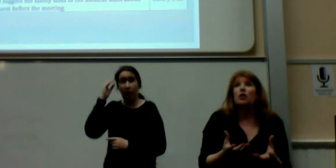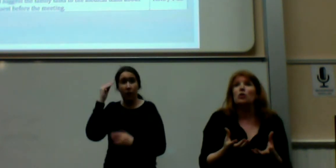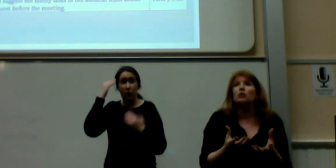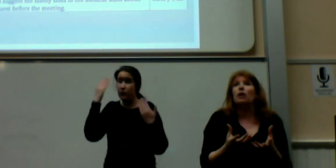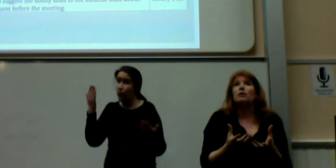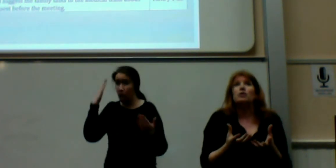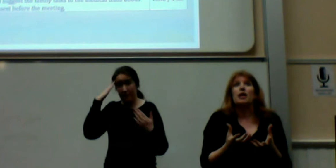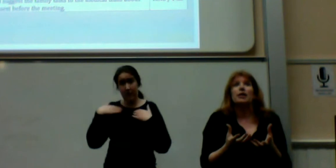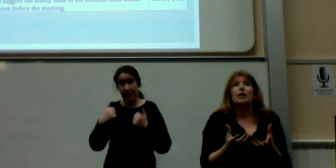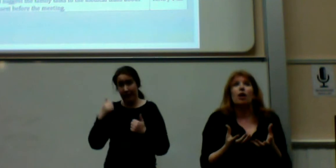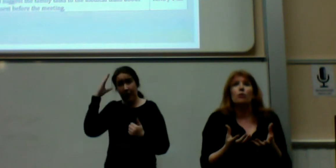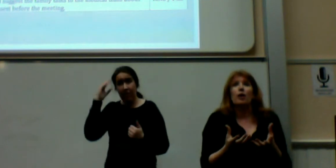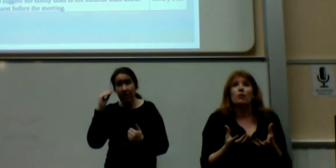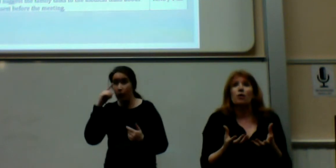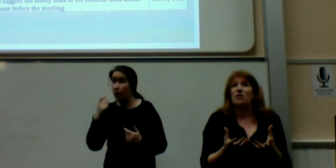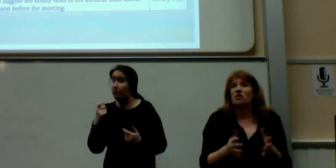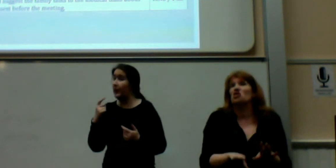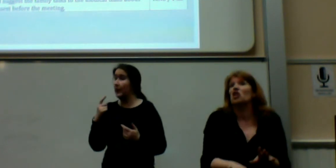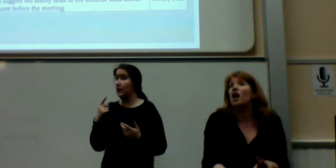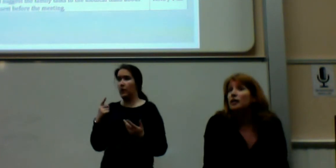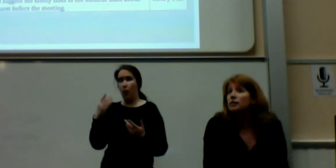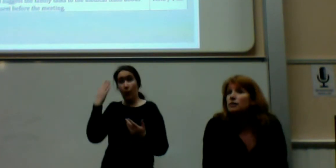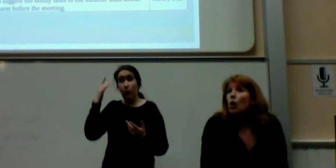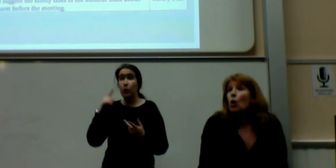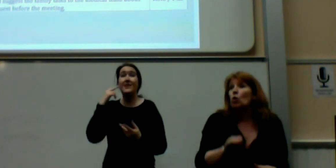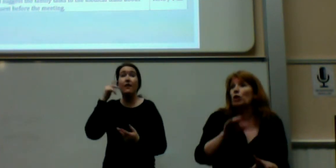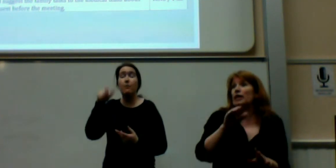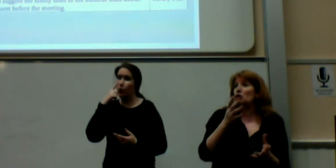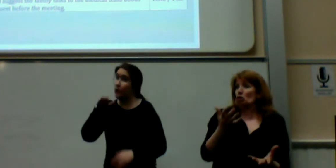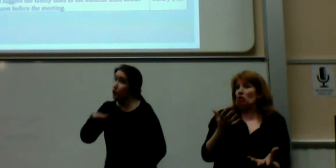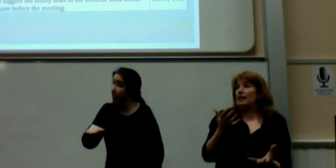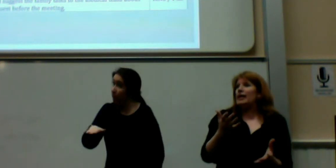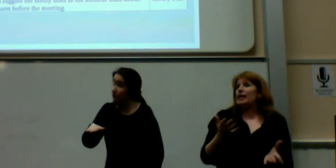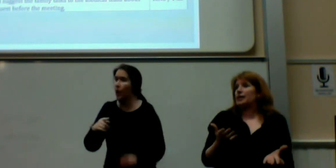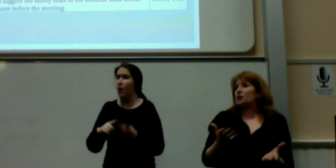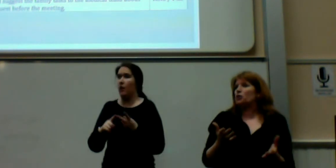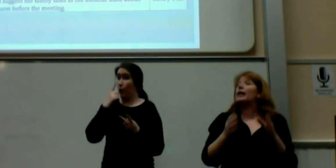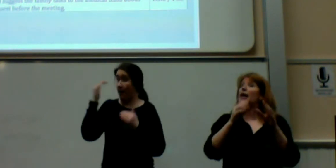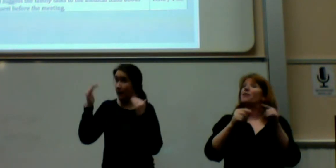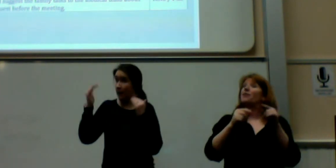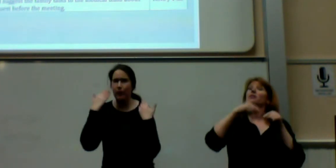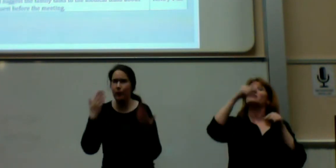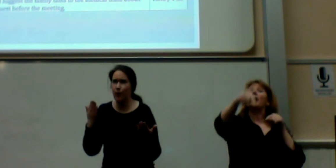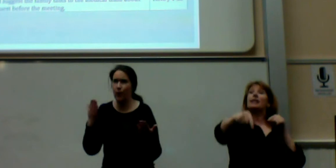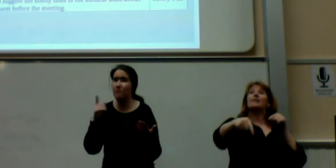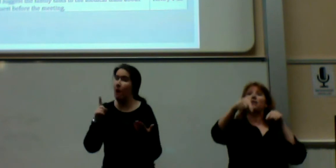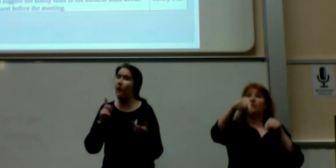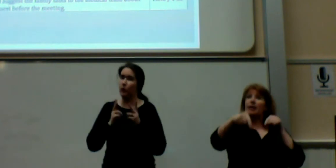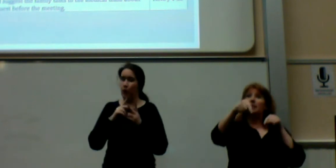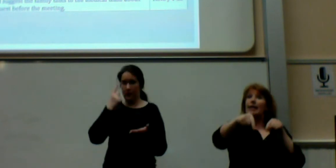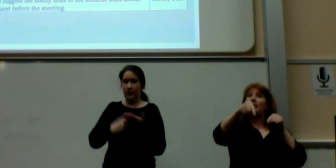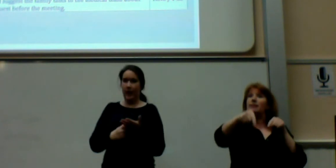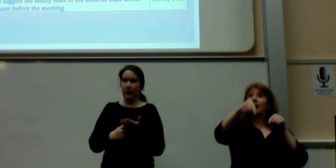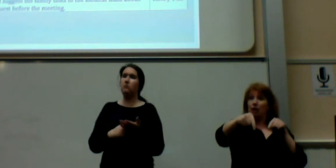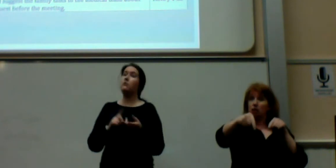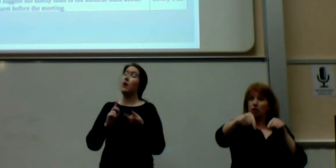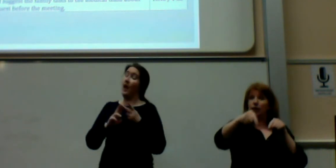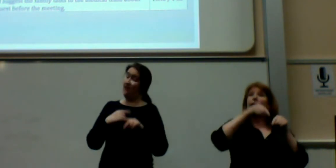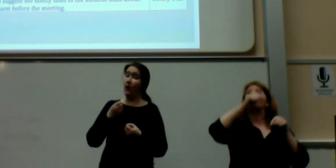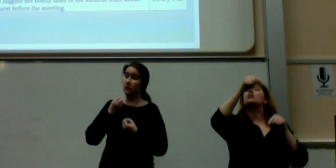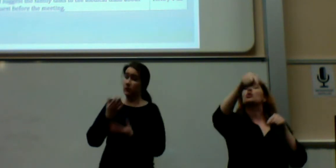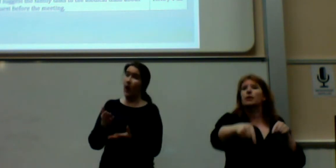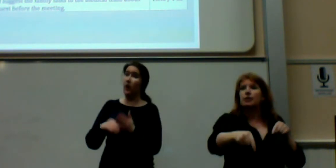have no understanding of whether or not it's a child or an adult, etc. And yet they've decided that if they take this